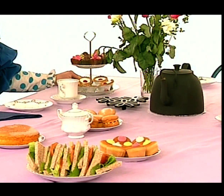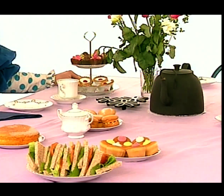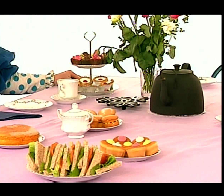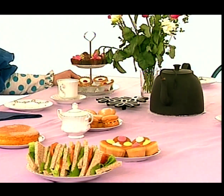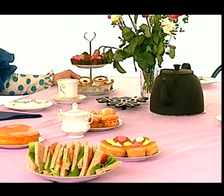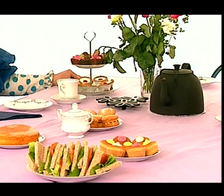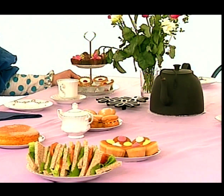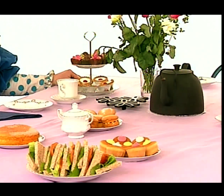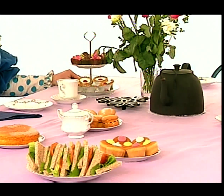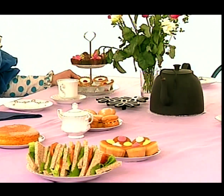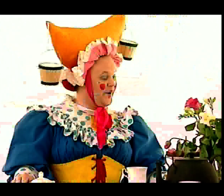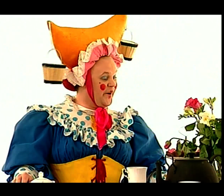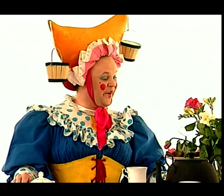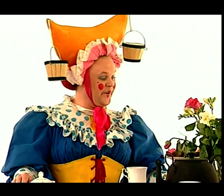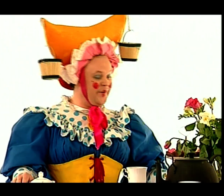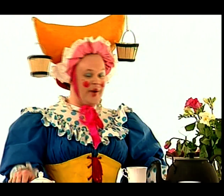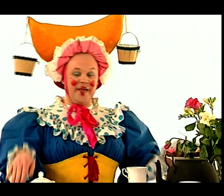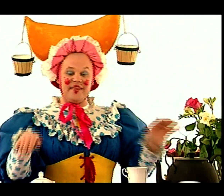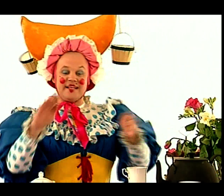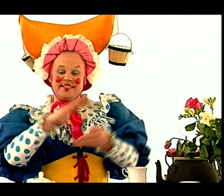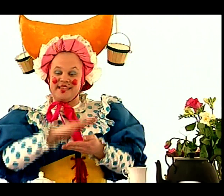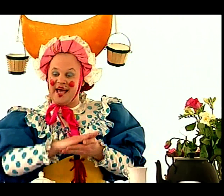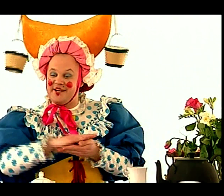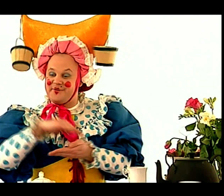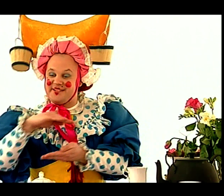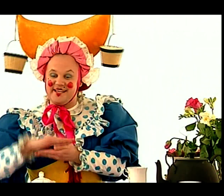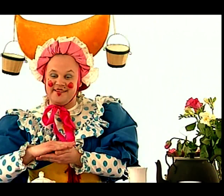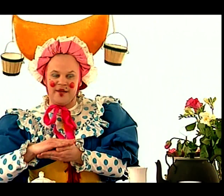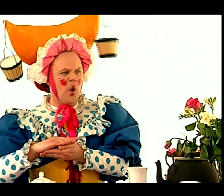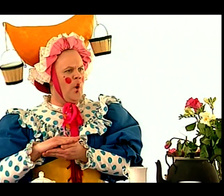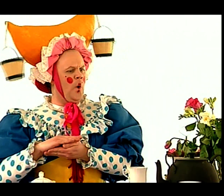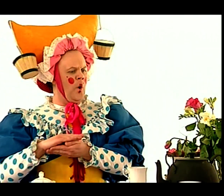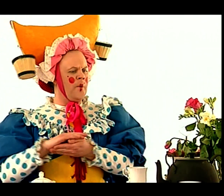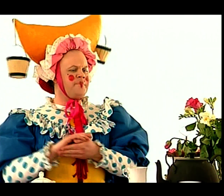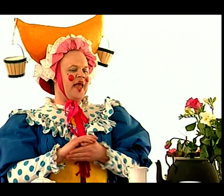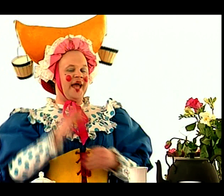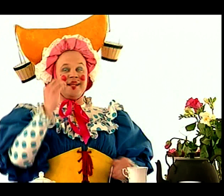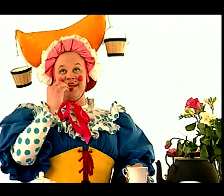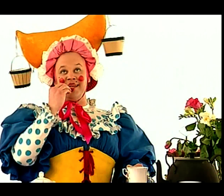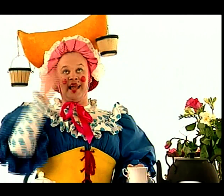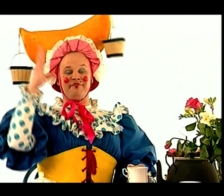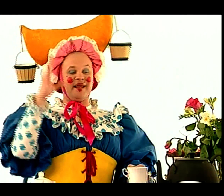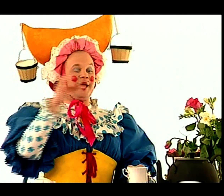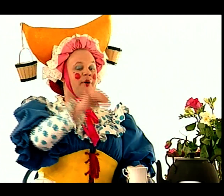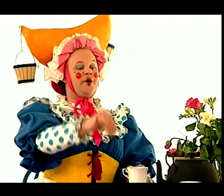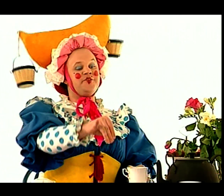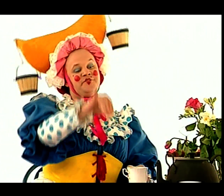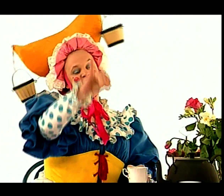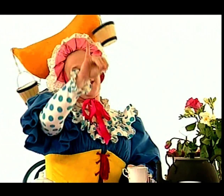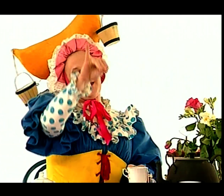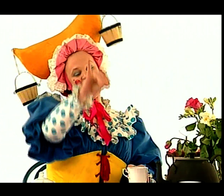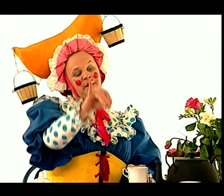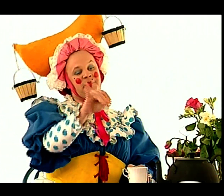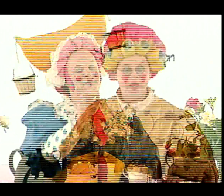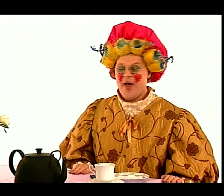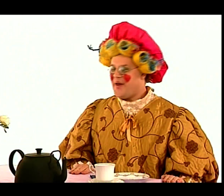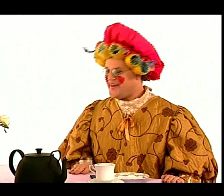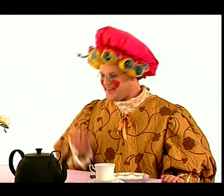Oh, look. A cake. Ooh, and there's sandwiches. Oh, and a lovely pot of tea.